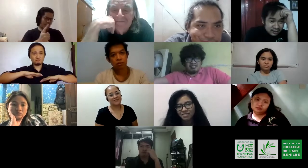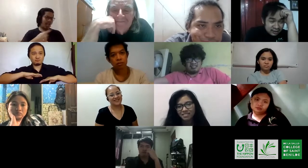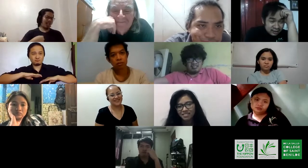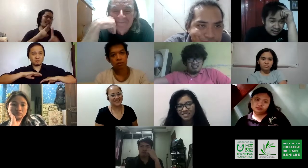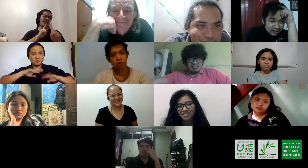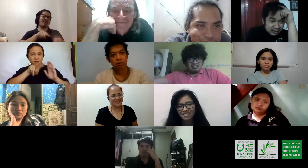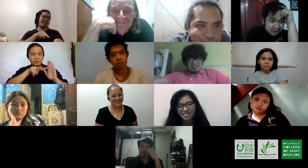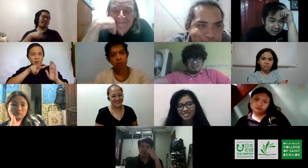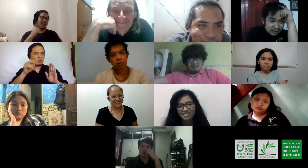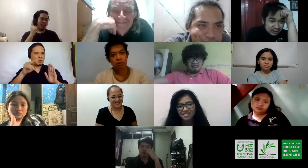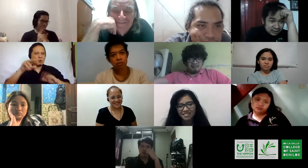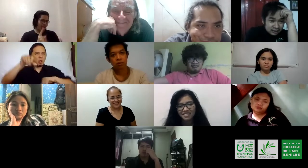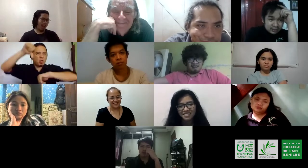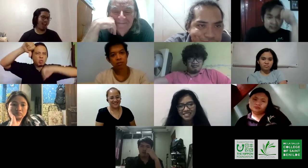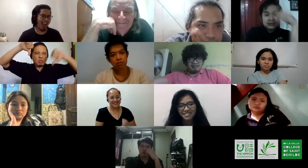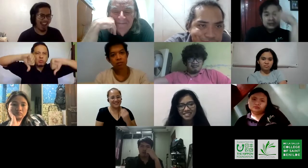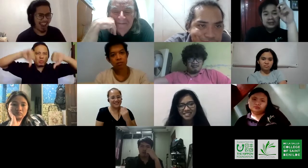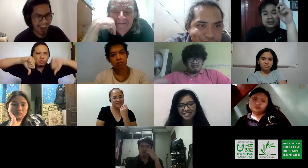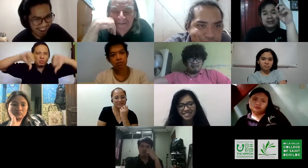like it?